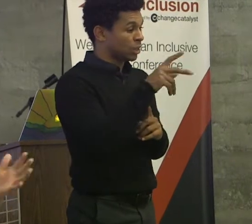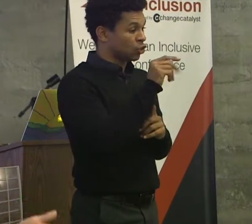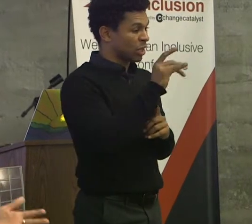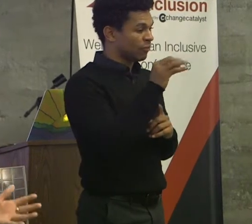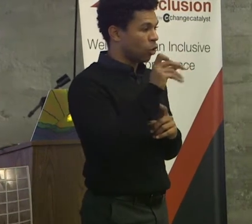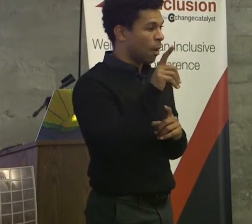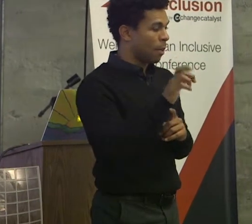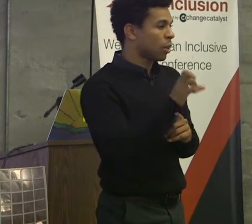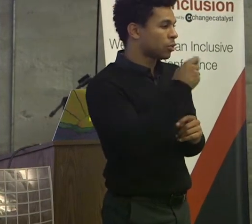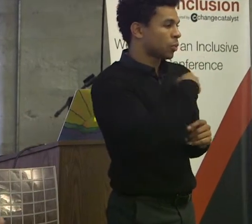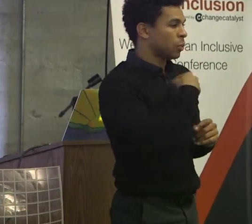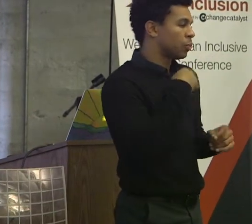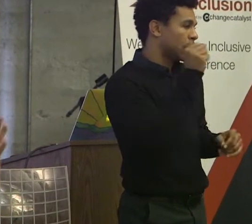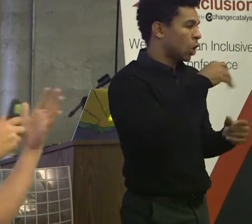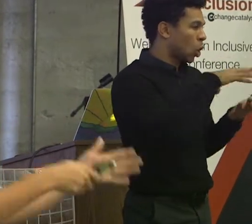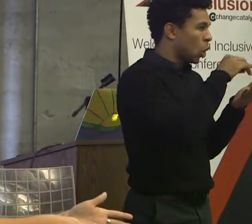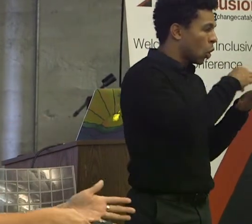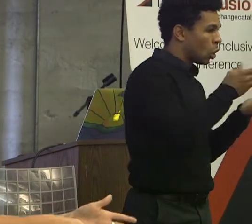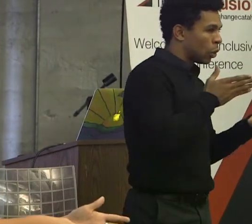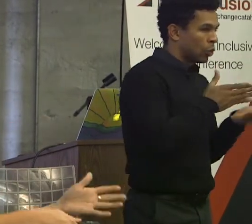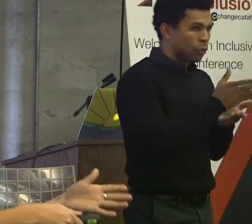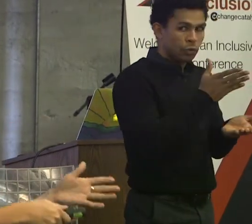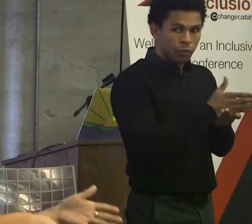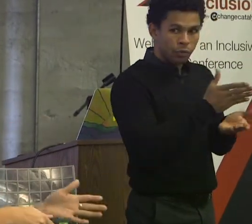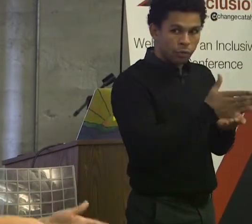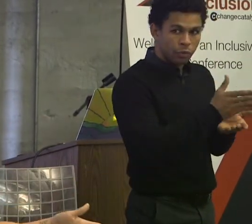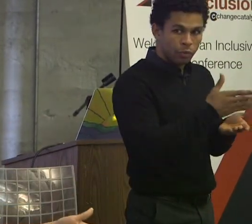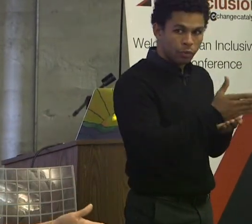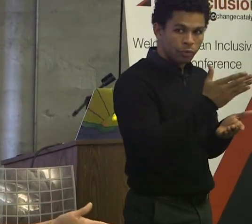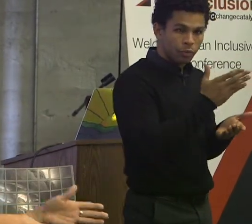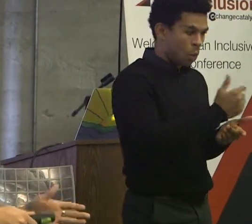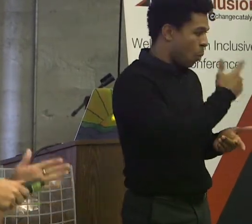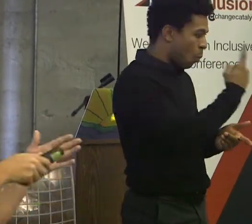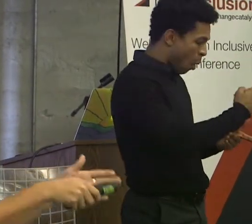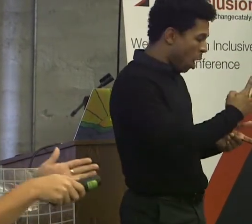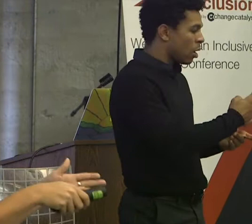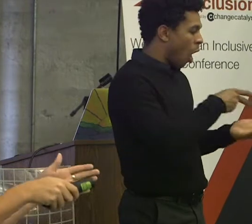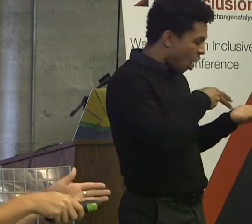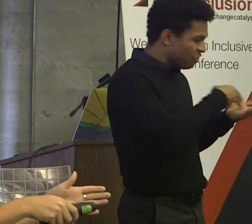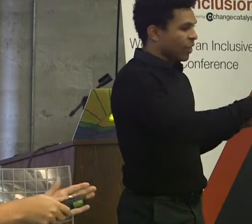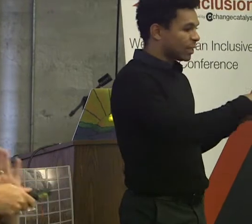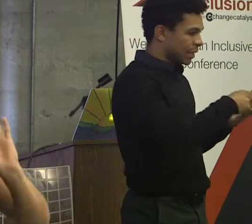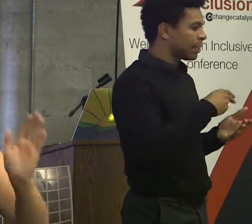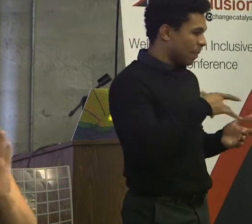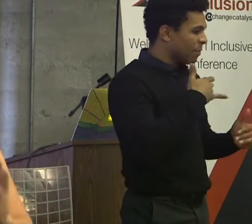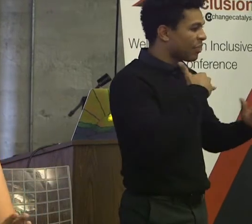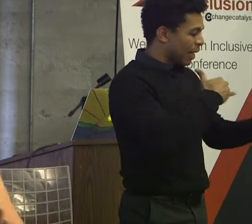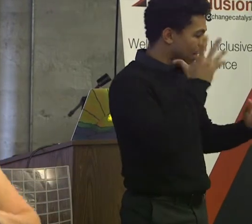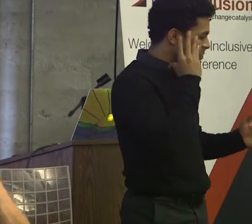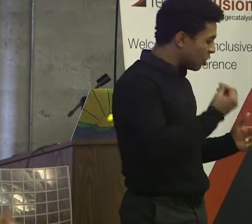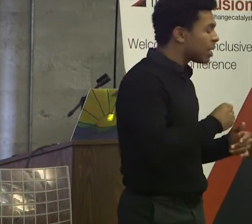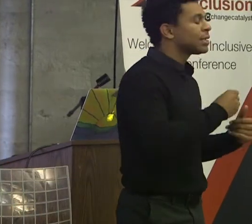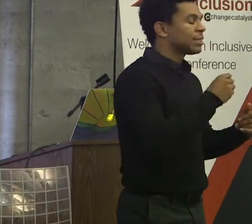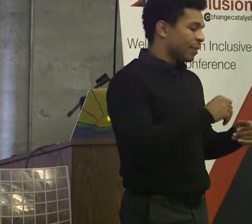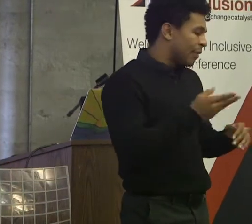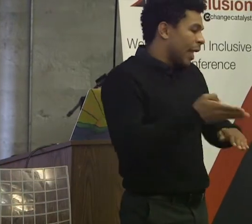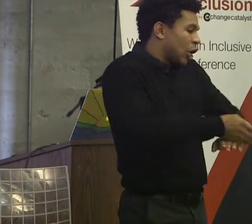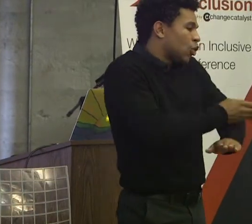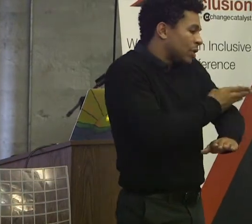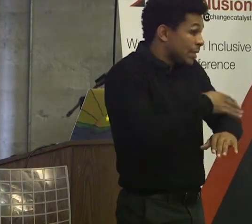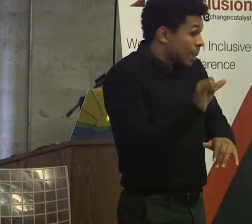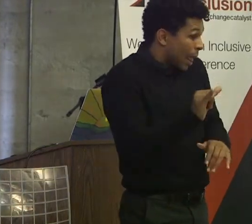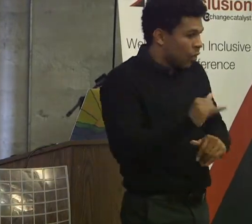really good at learning by analogies. So having one authentic, empathetic experience actually increases the likelihood that you'll have it again in a different